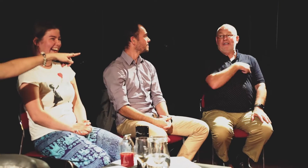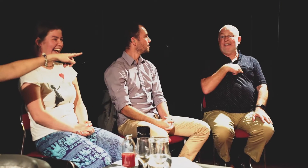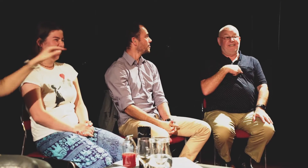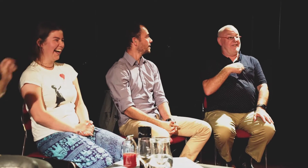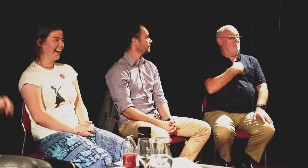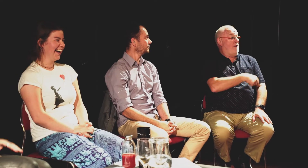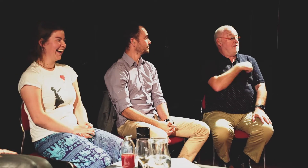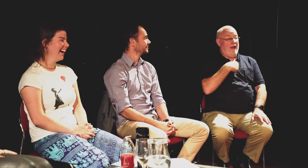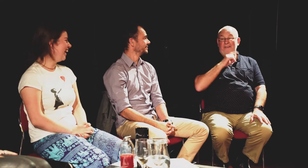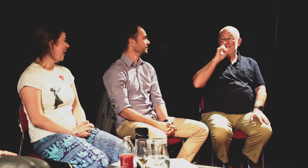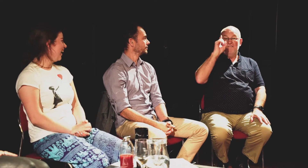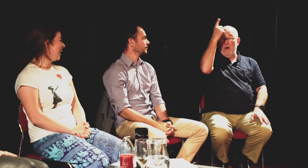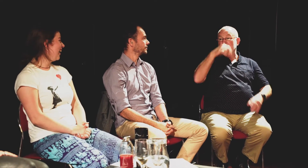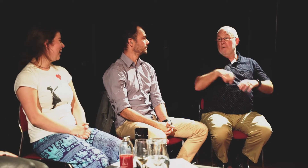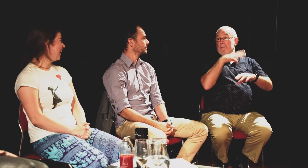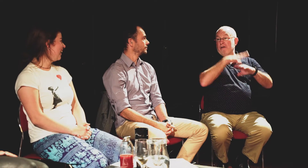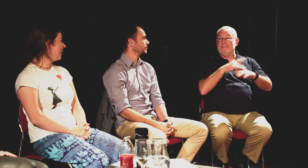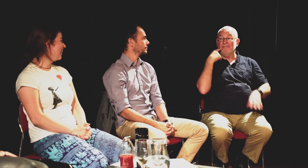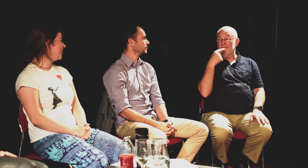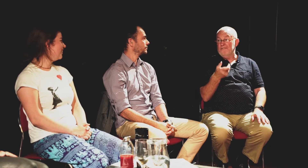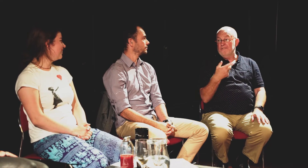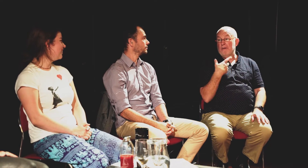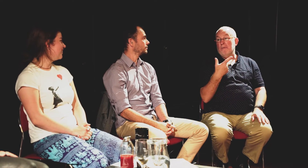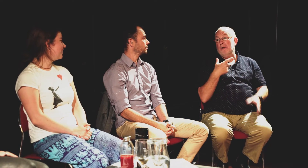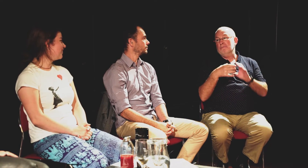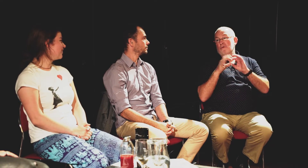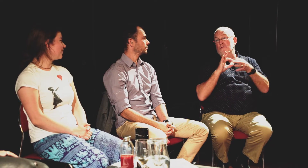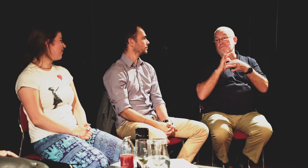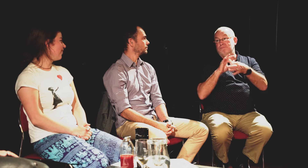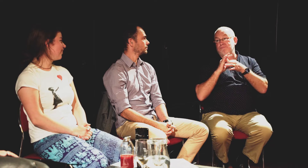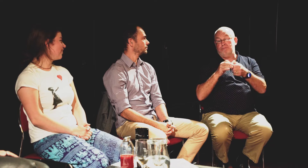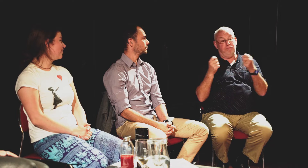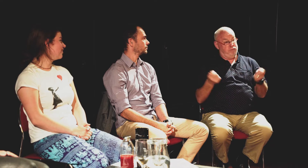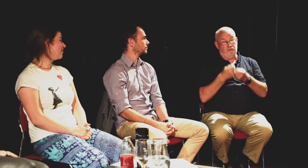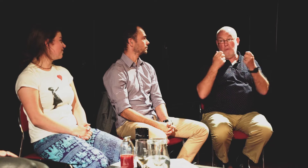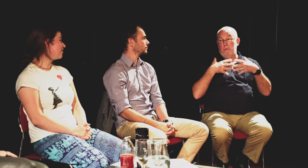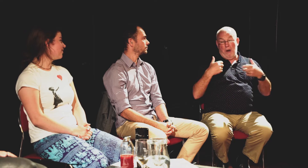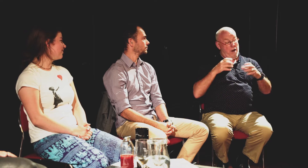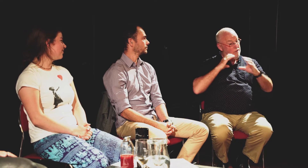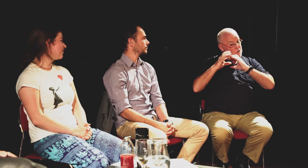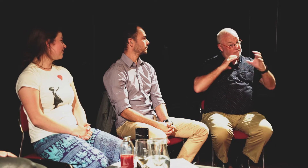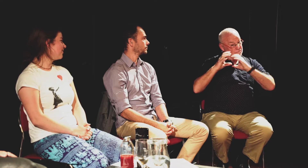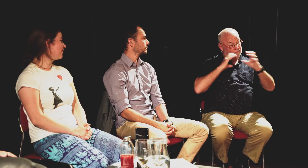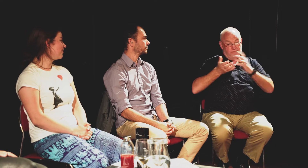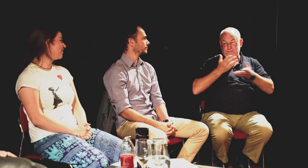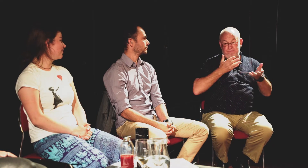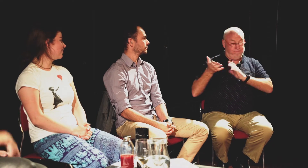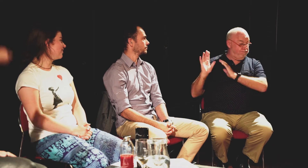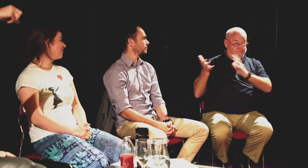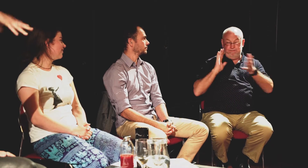Oh, Tony. Well, my first wife was deaf, and we had a wonderful relationship. It worked well. We communicated